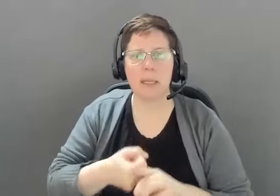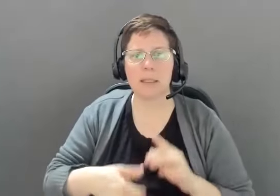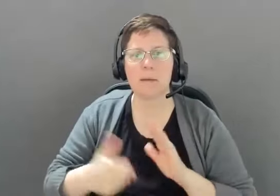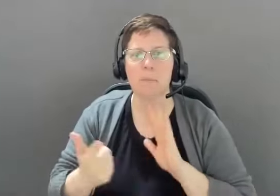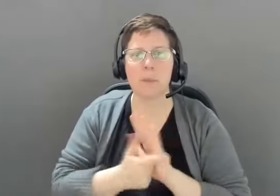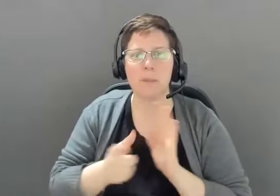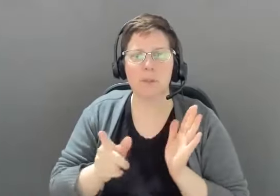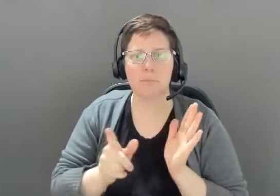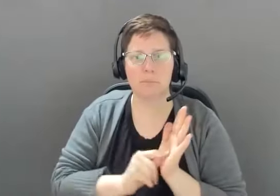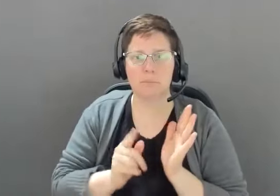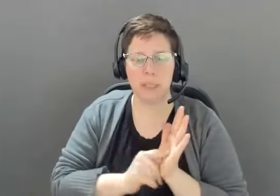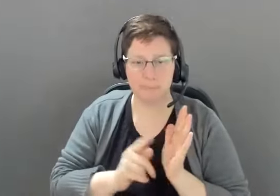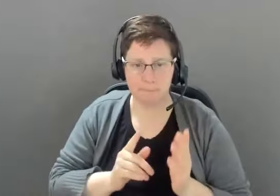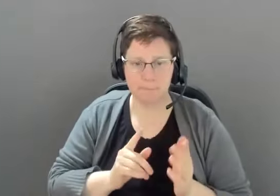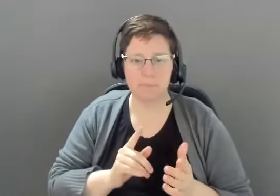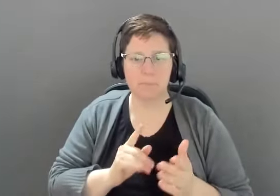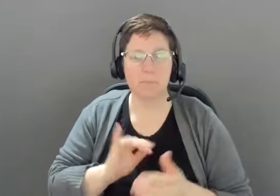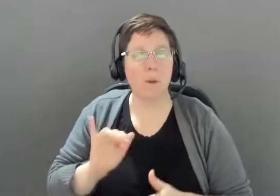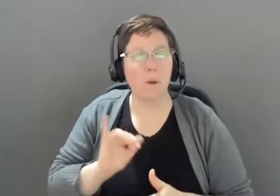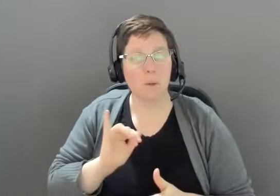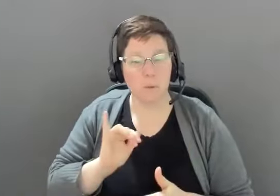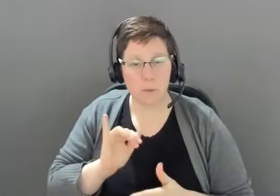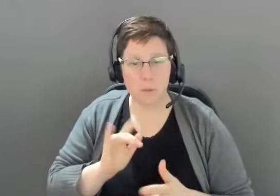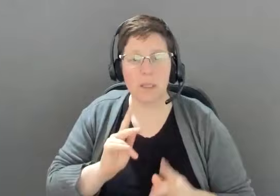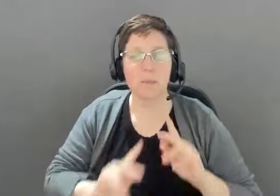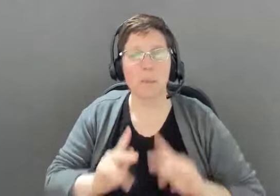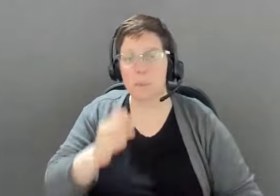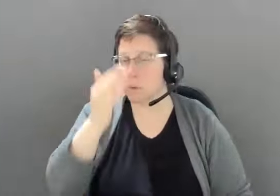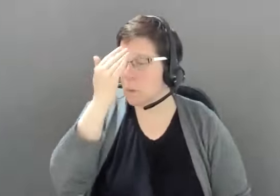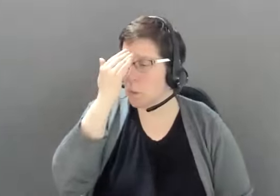about the realities of sexual offenses and the importance of supporting survivors.